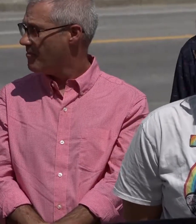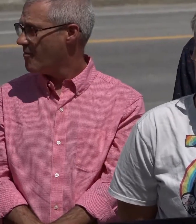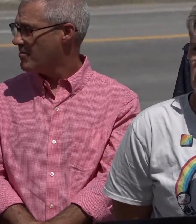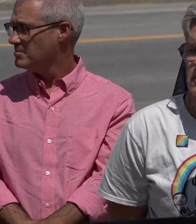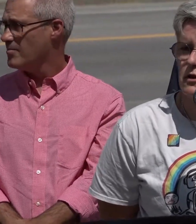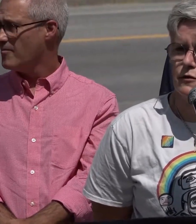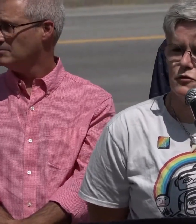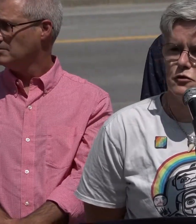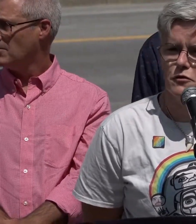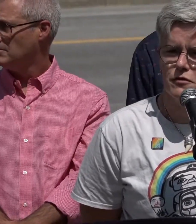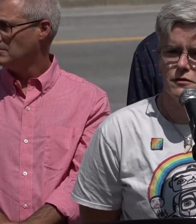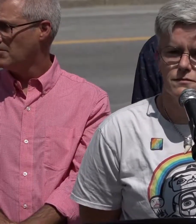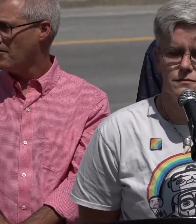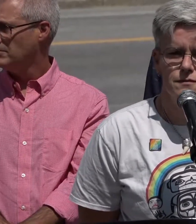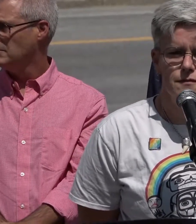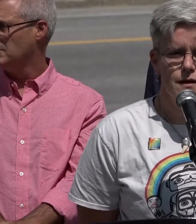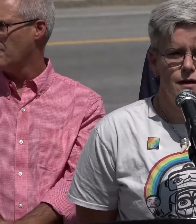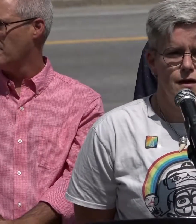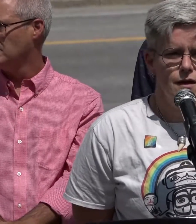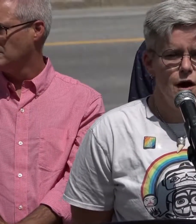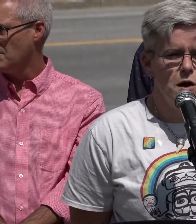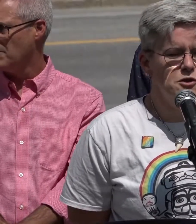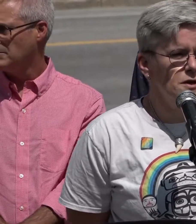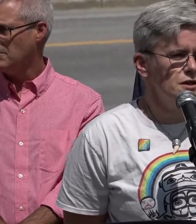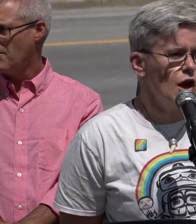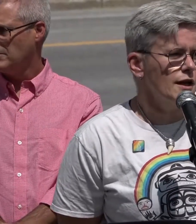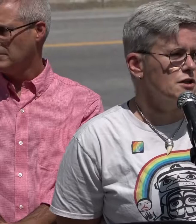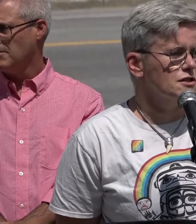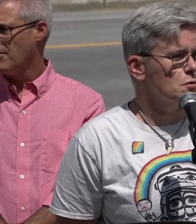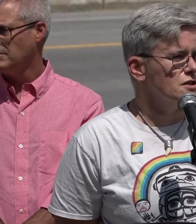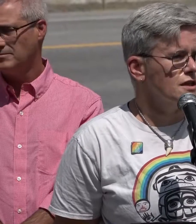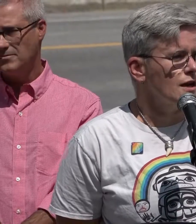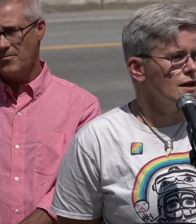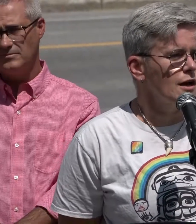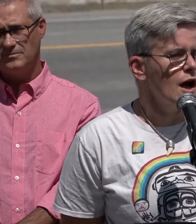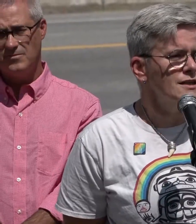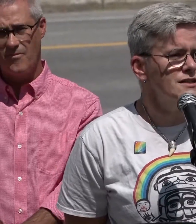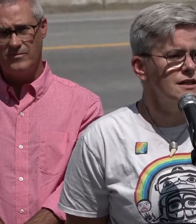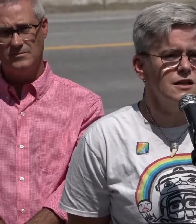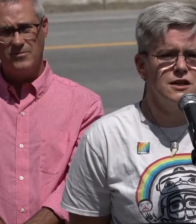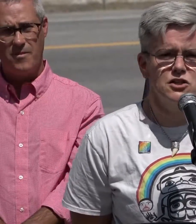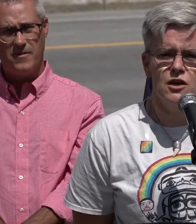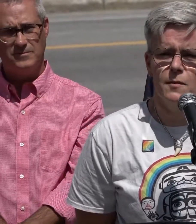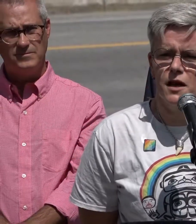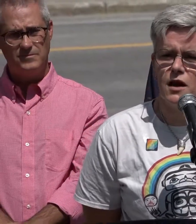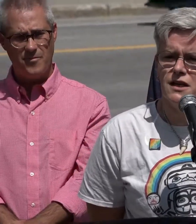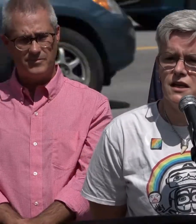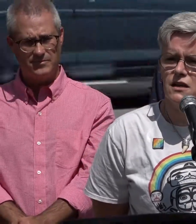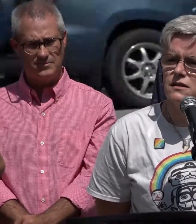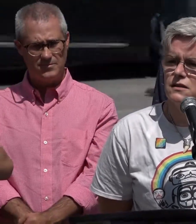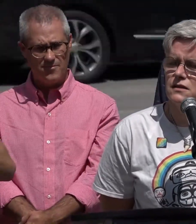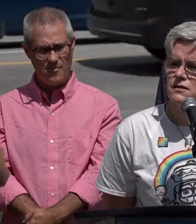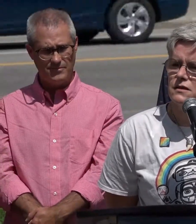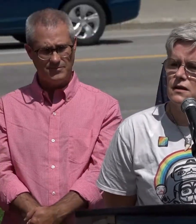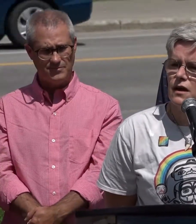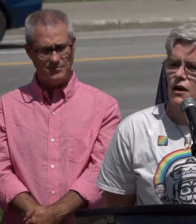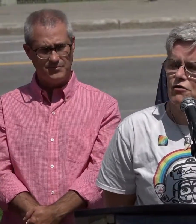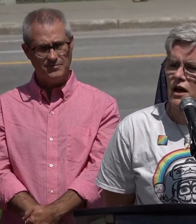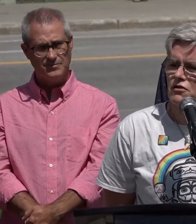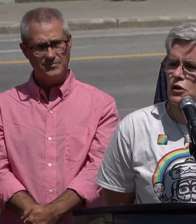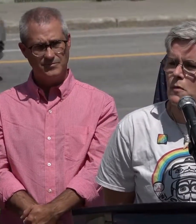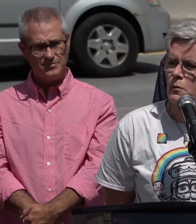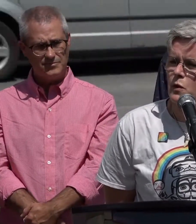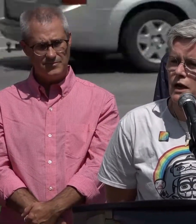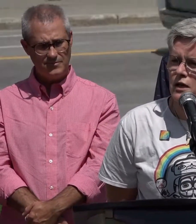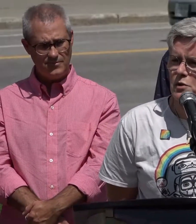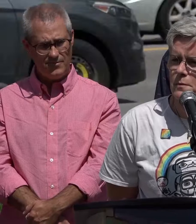warrior, as a speaker of truth. I want to acknowledge that we're standing on unceded Anishinaabe Aki, and